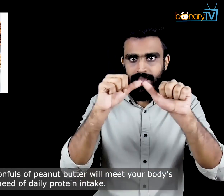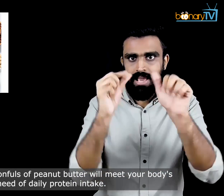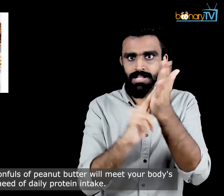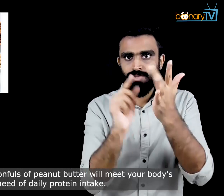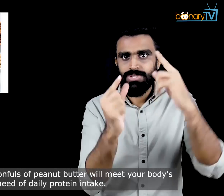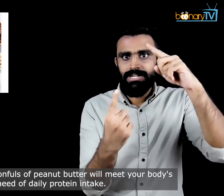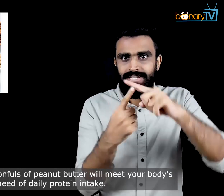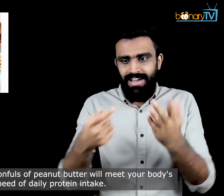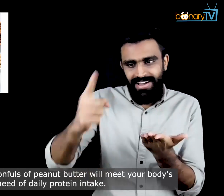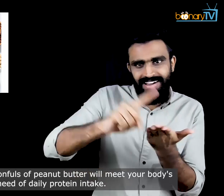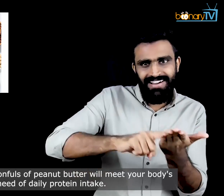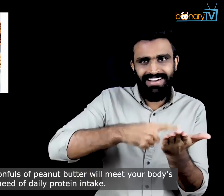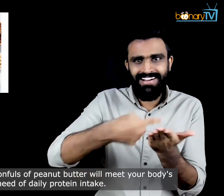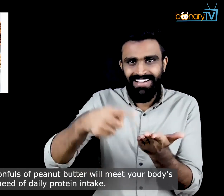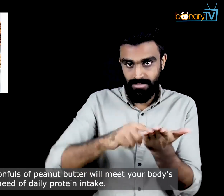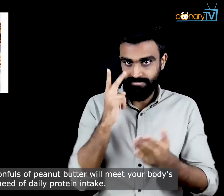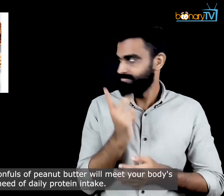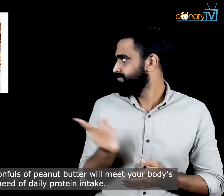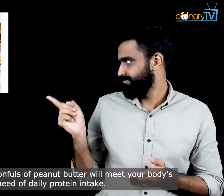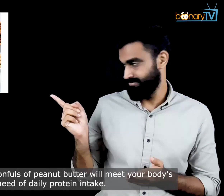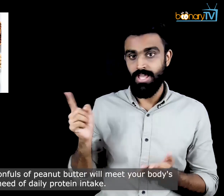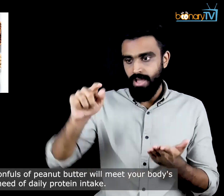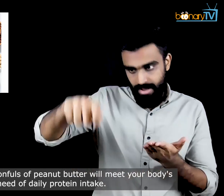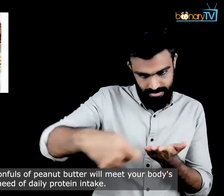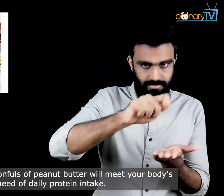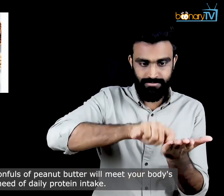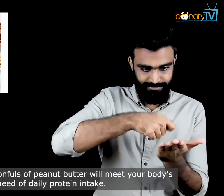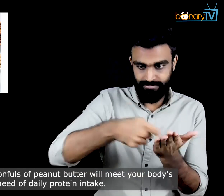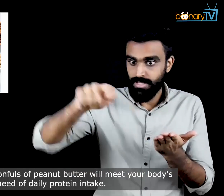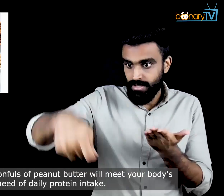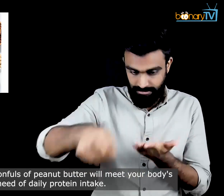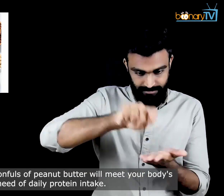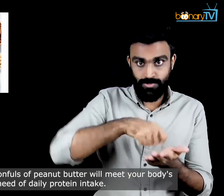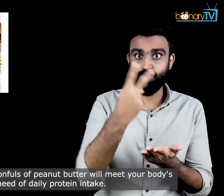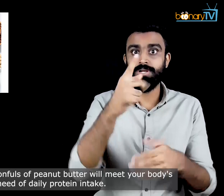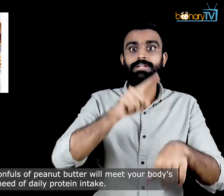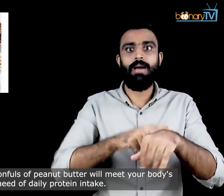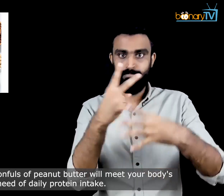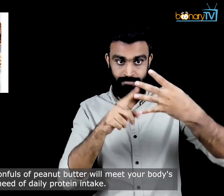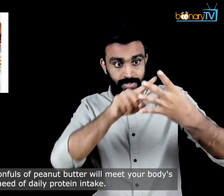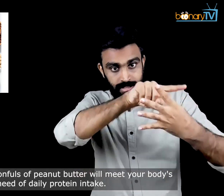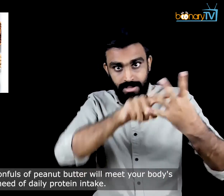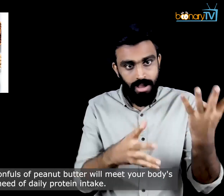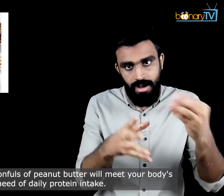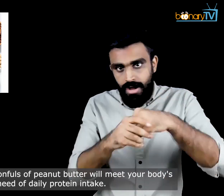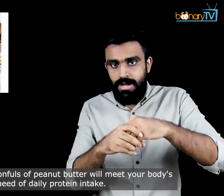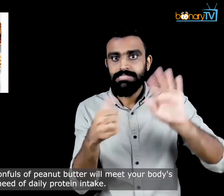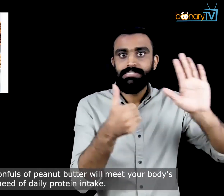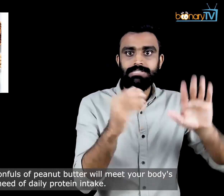peanut butter will meet your body's need of daily protein intake so